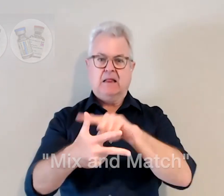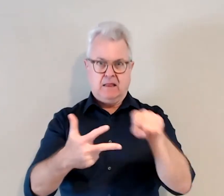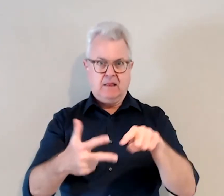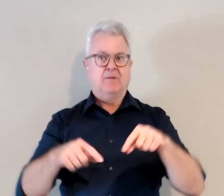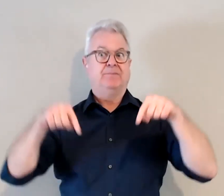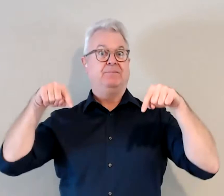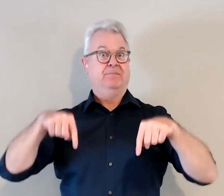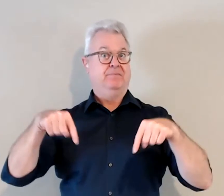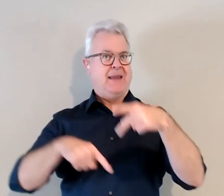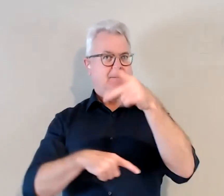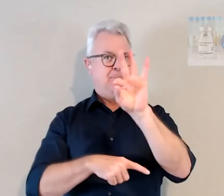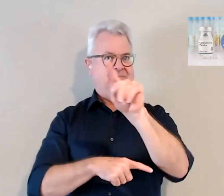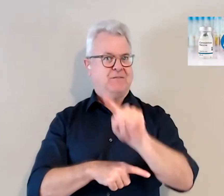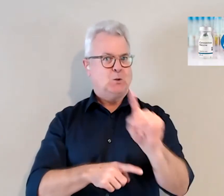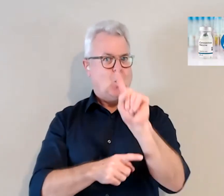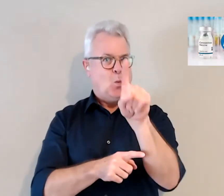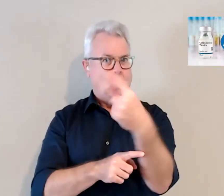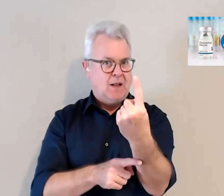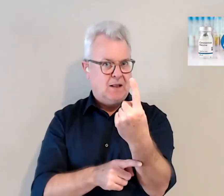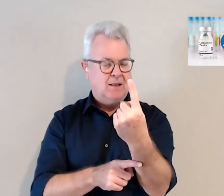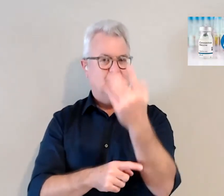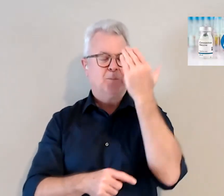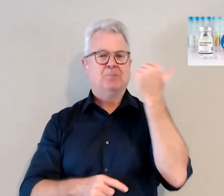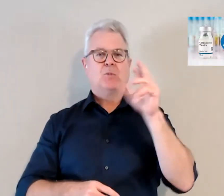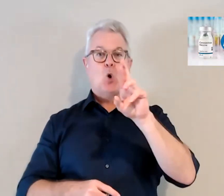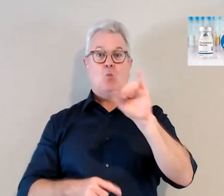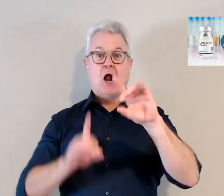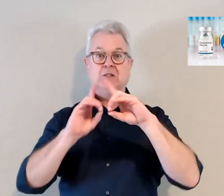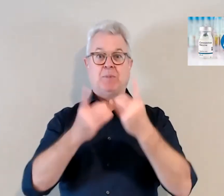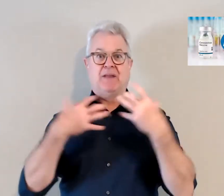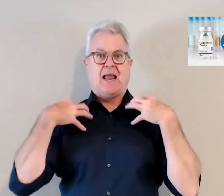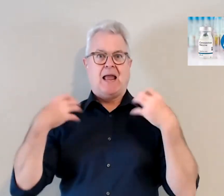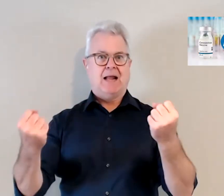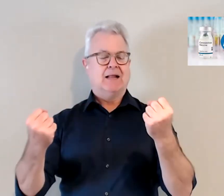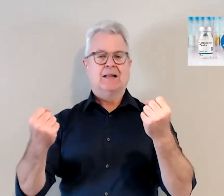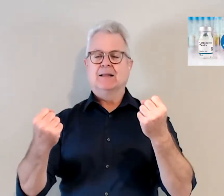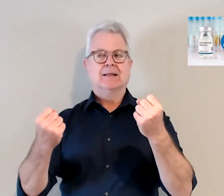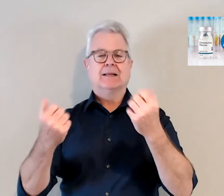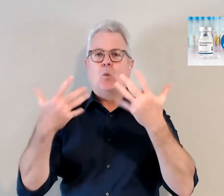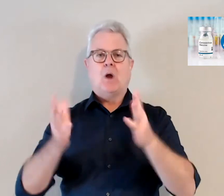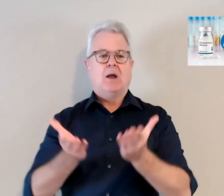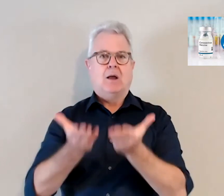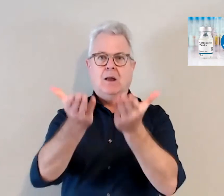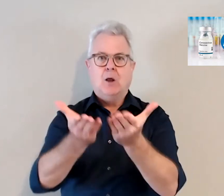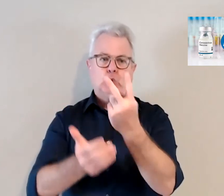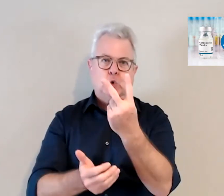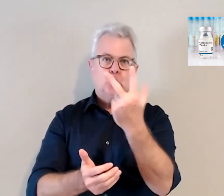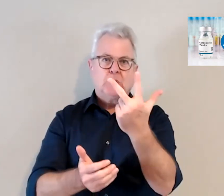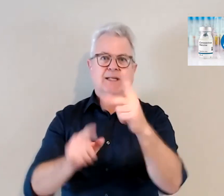Johnson & Johnson, you are also eligible to get the Pfizer booster. Now, the Rhode Island Department of Health doesn't want